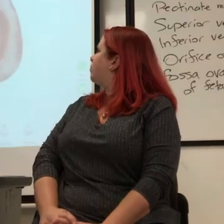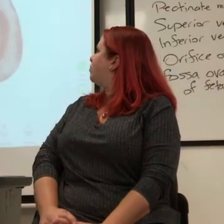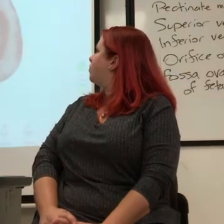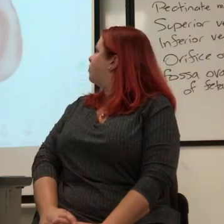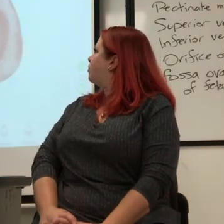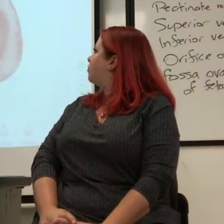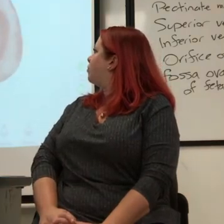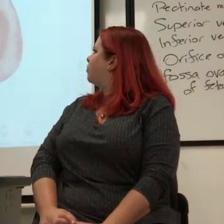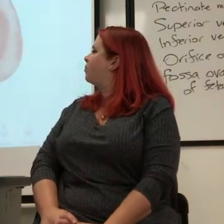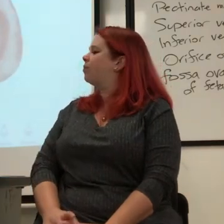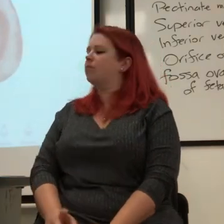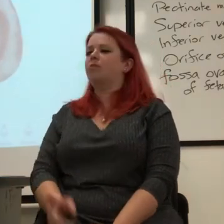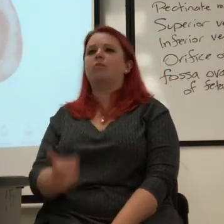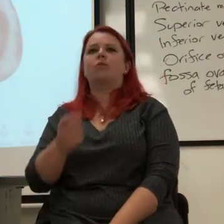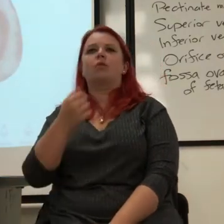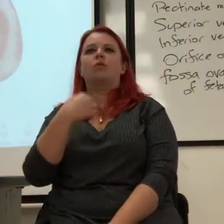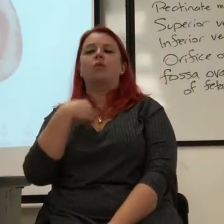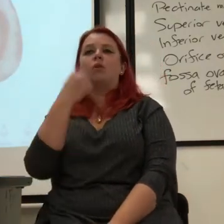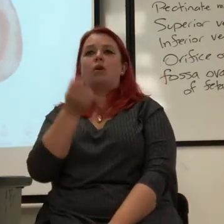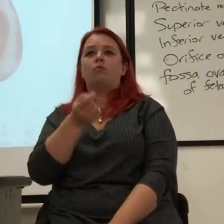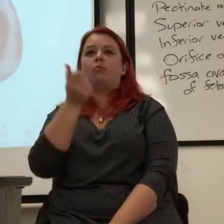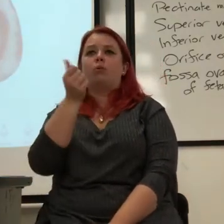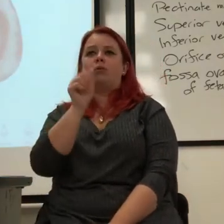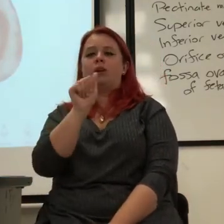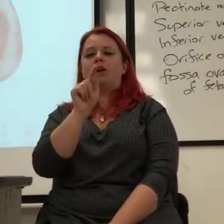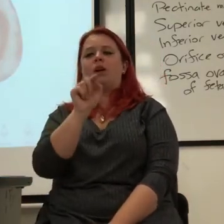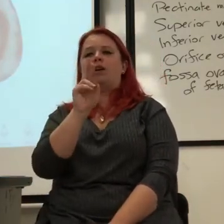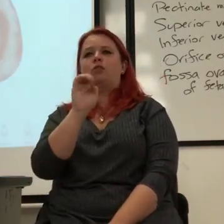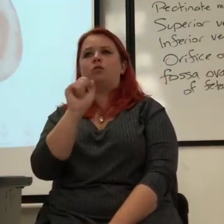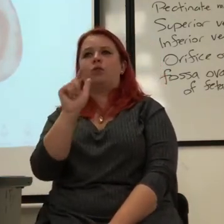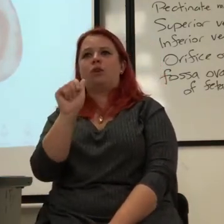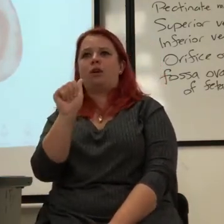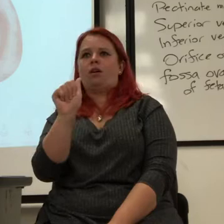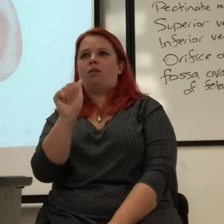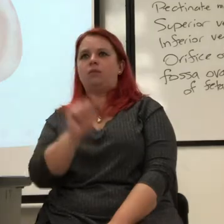So I've removed the atria.